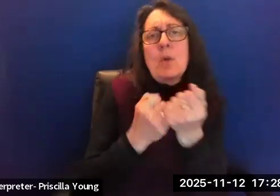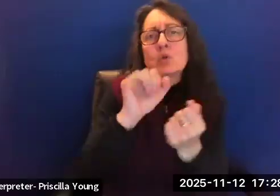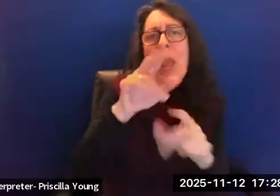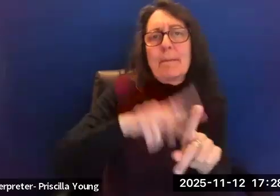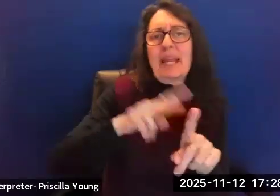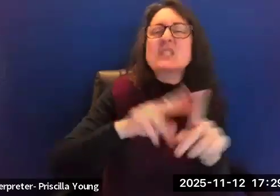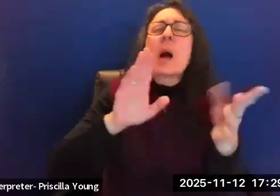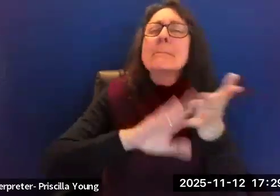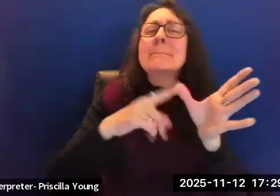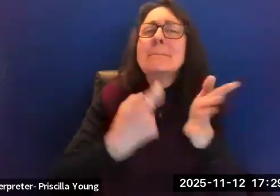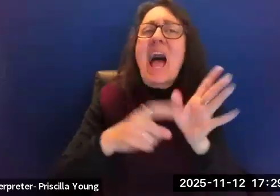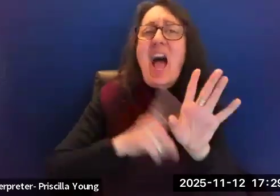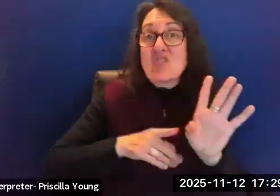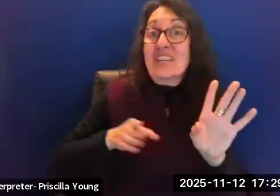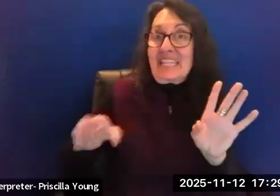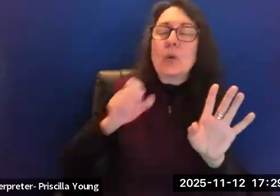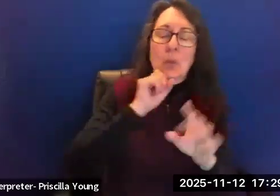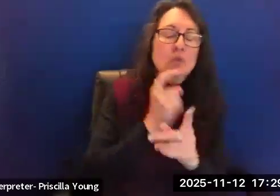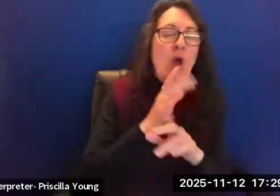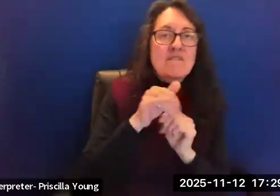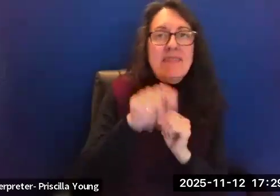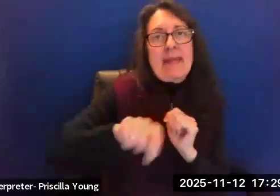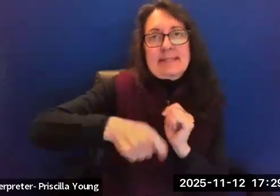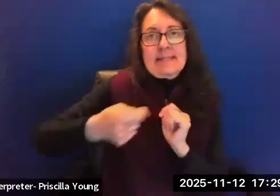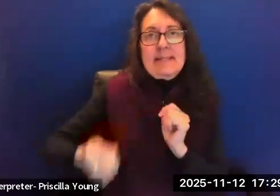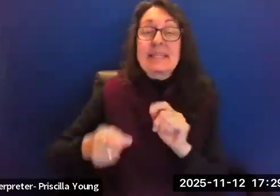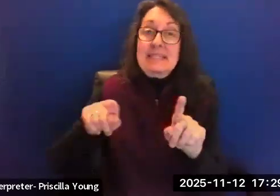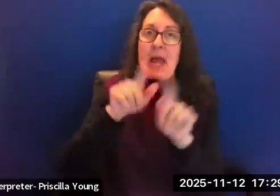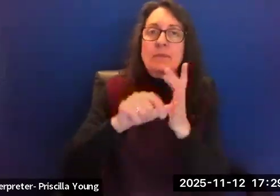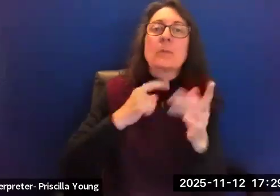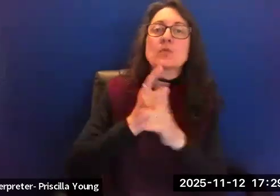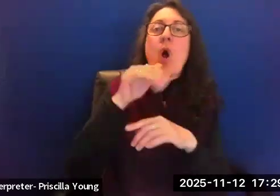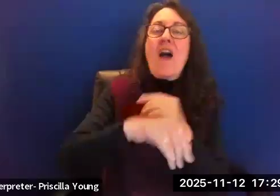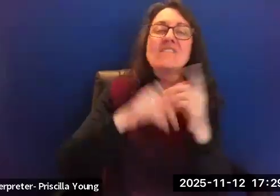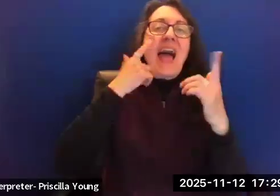that next as we talk through the assessment criteria.